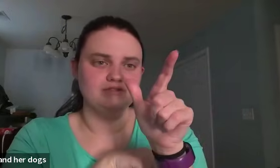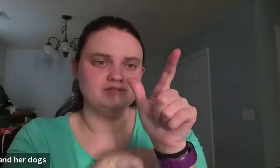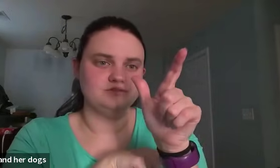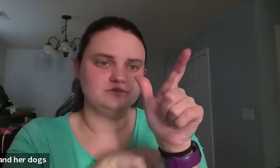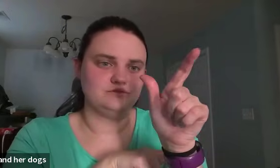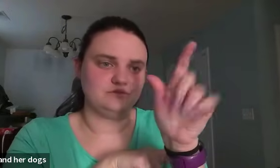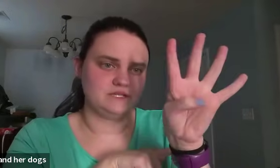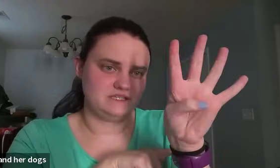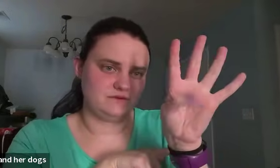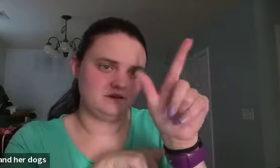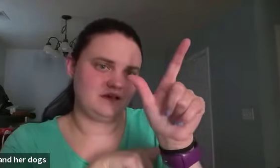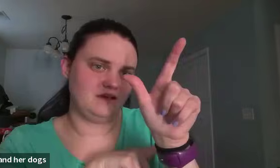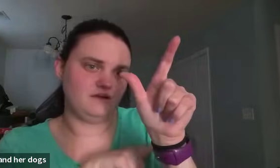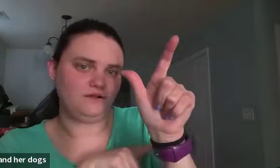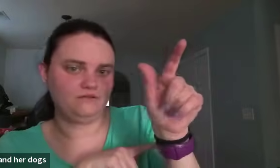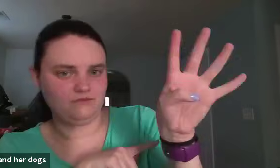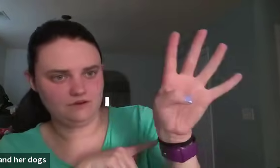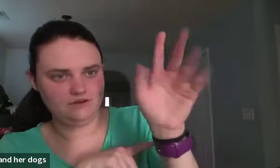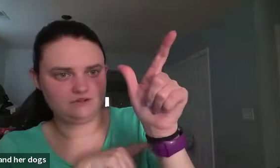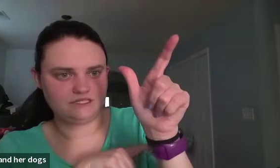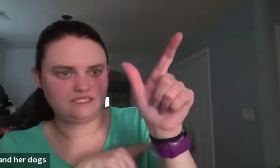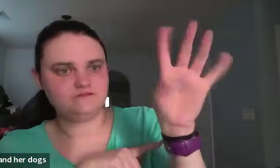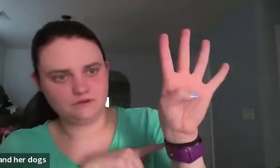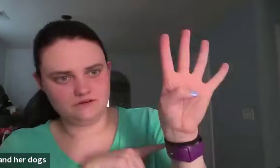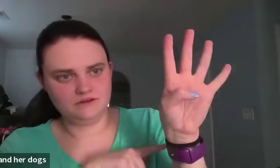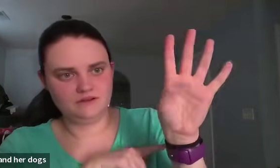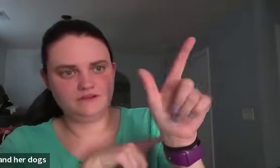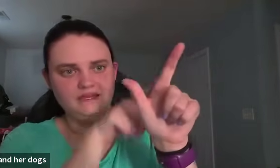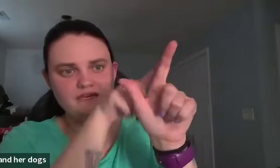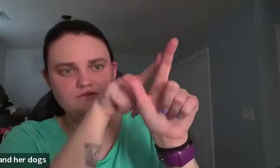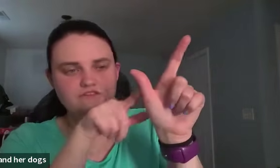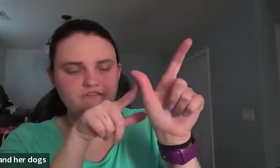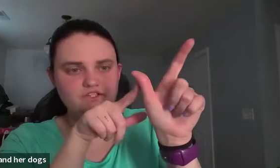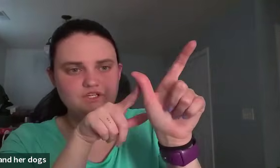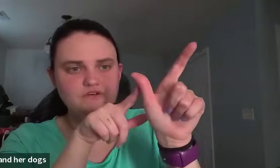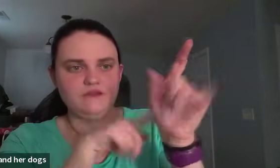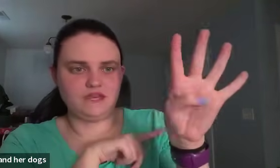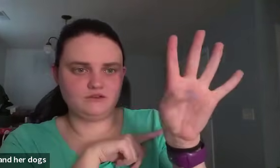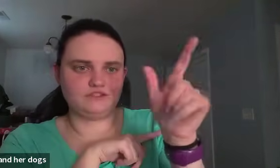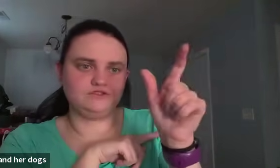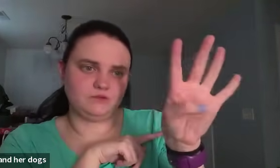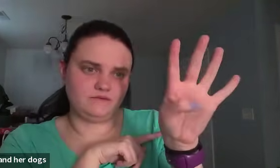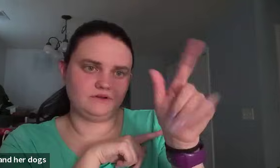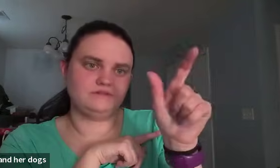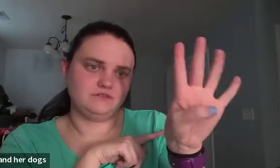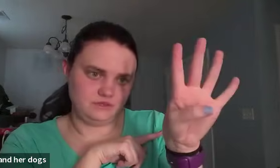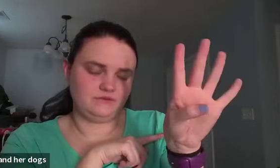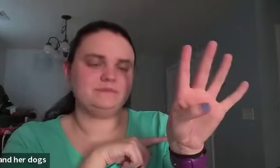goes 24. L4, 24. That counts for like the 2 and then it goes 24, 24.